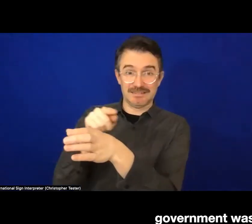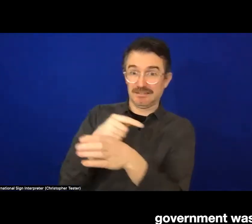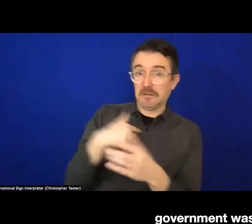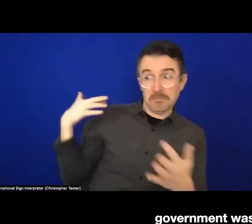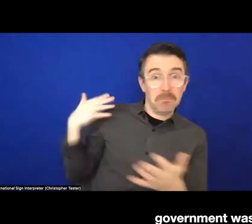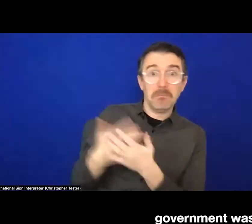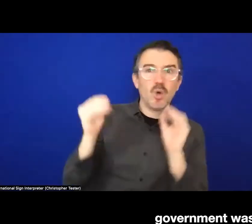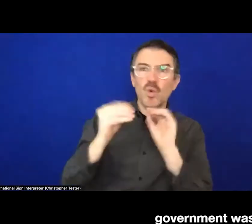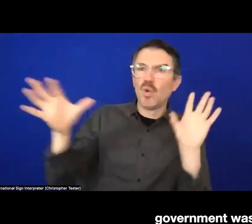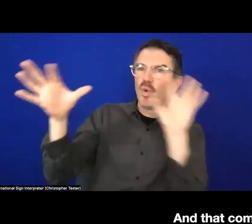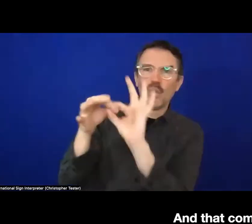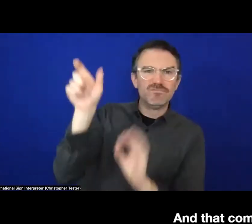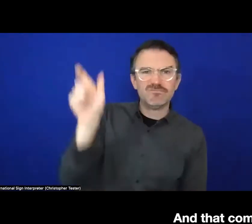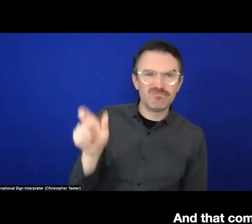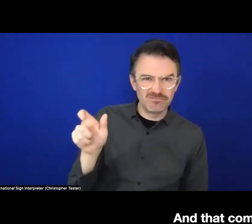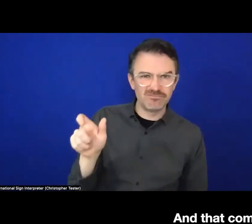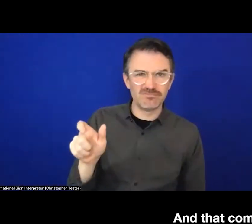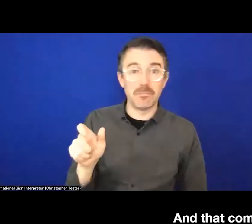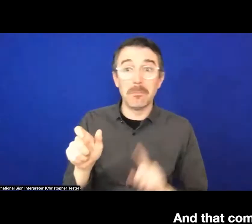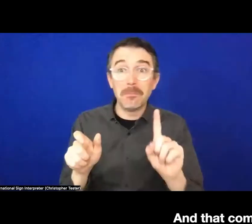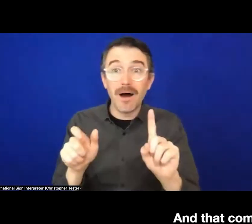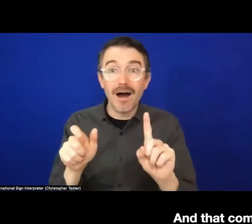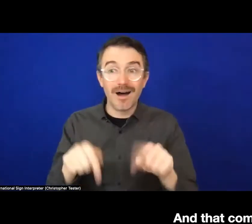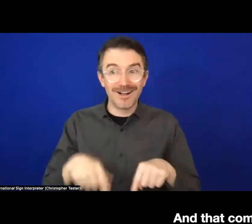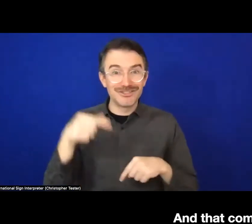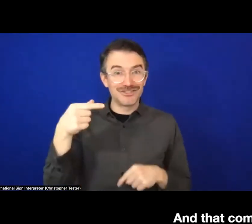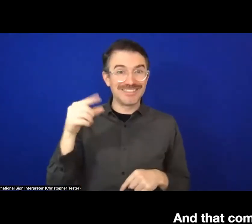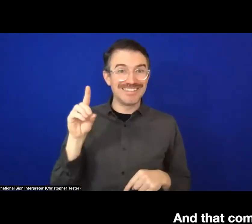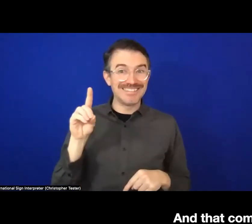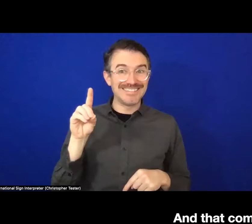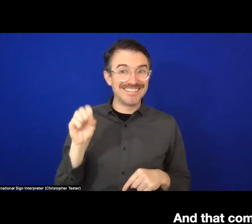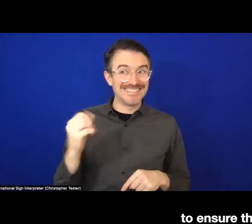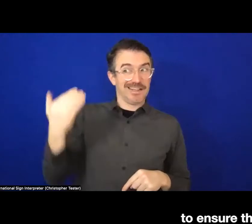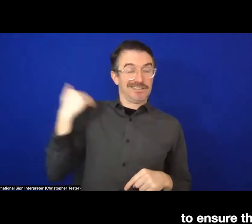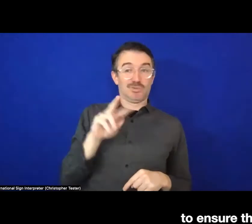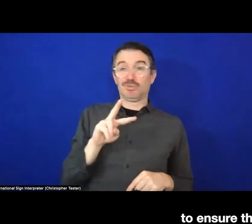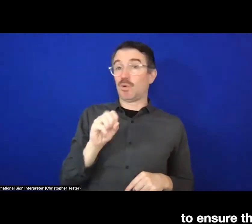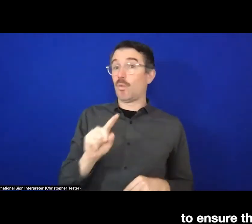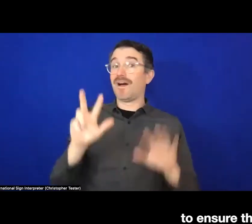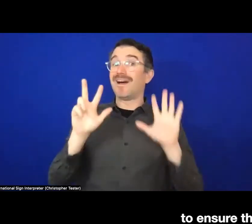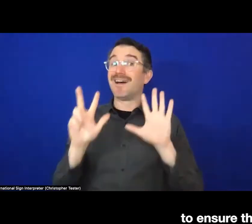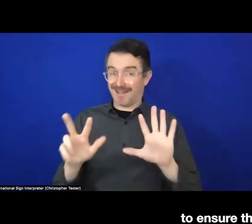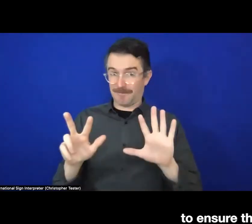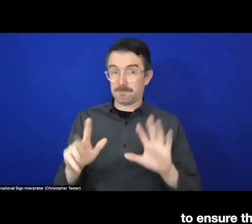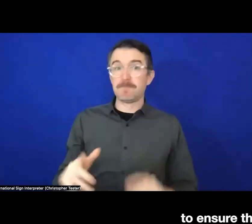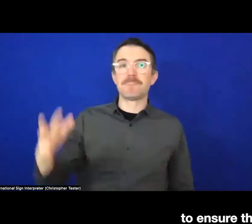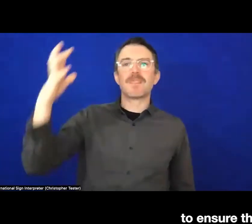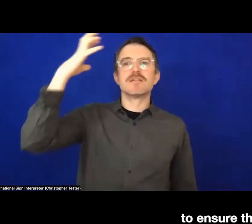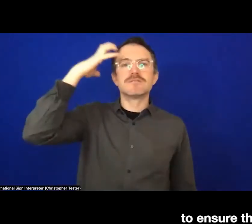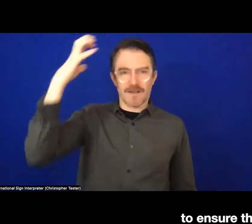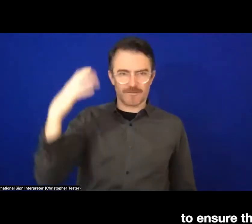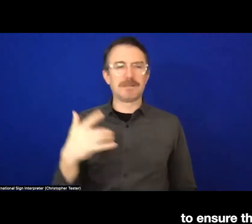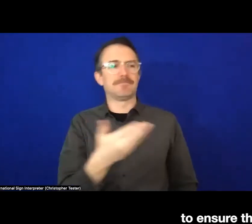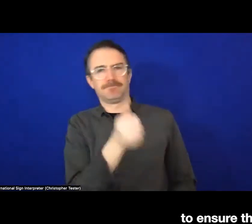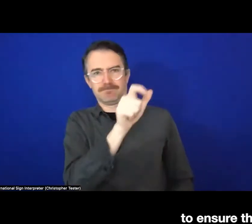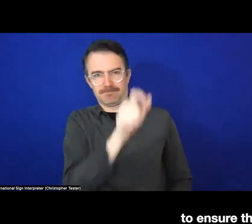a person in charge of disability, and that commissioner has been very supportive throughout the period to ensure that issues of